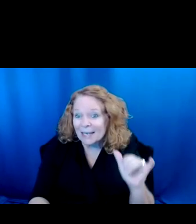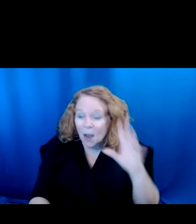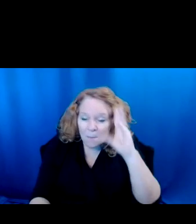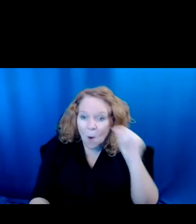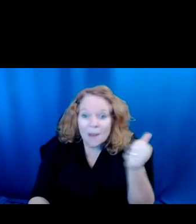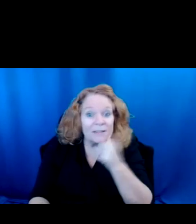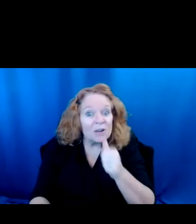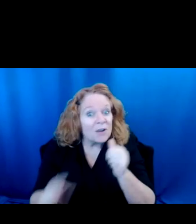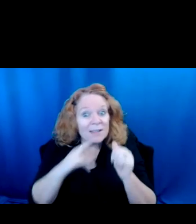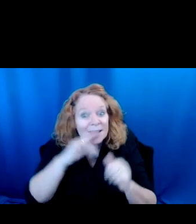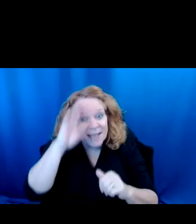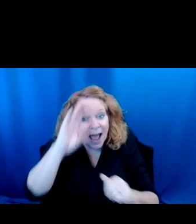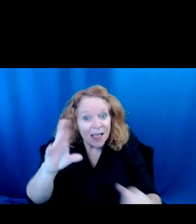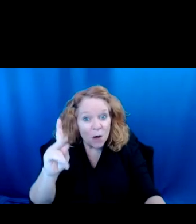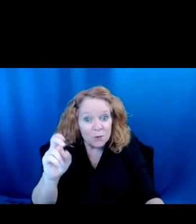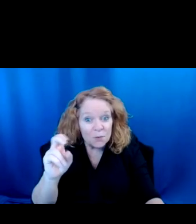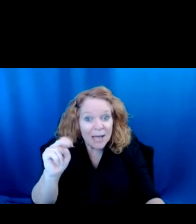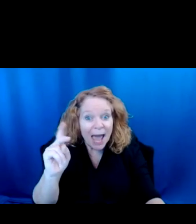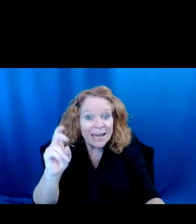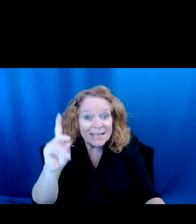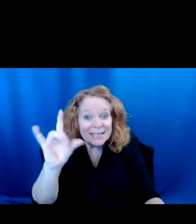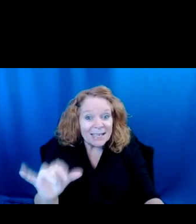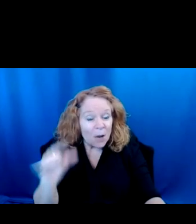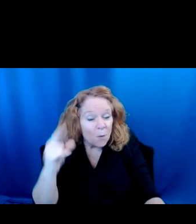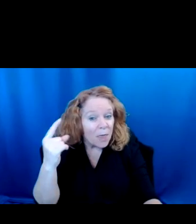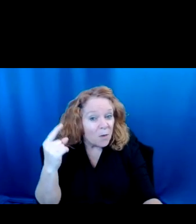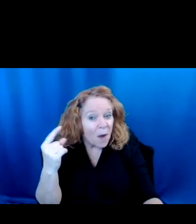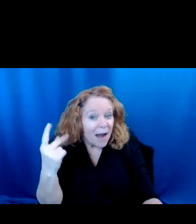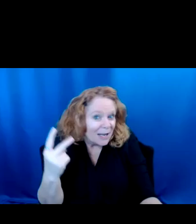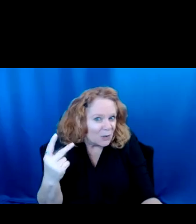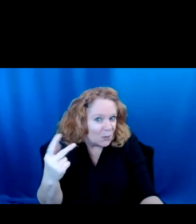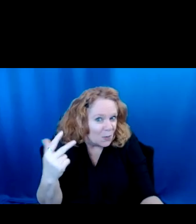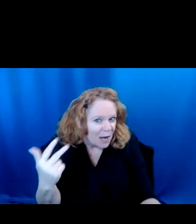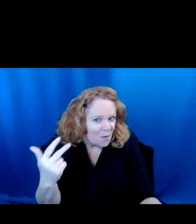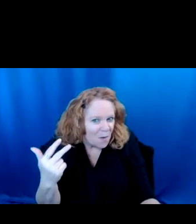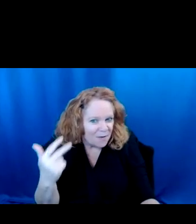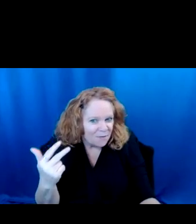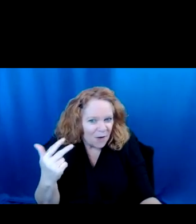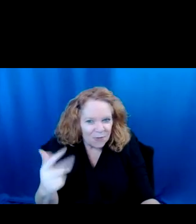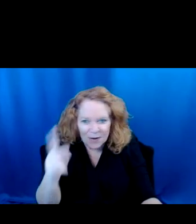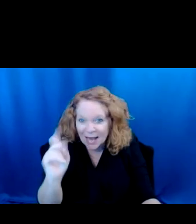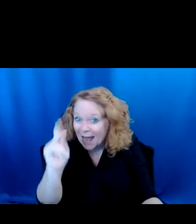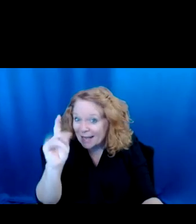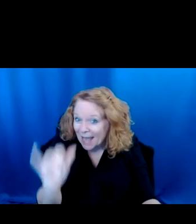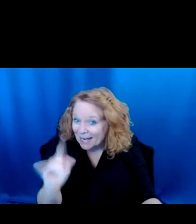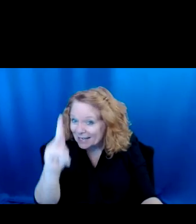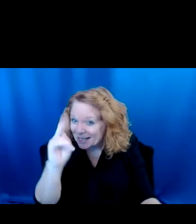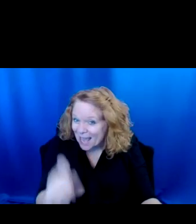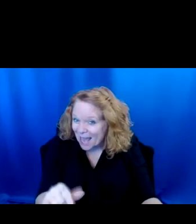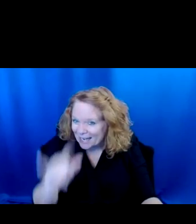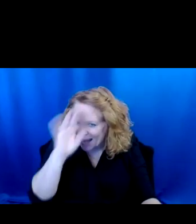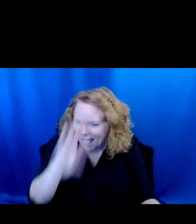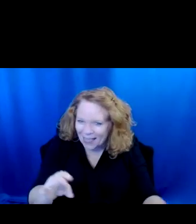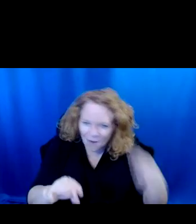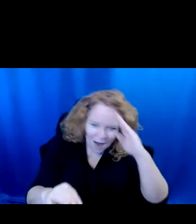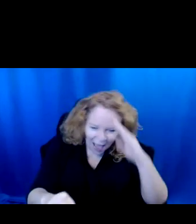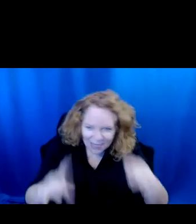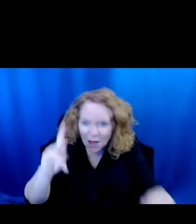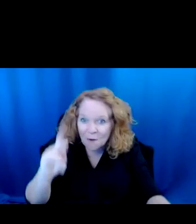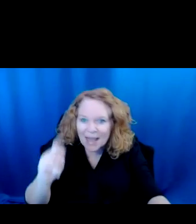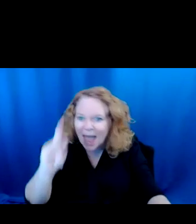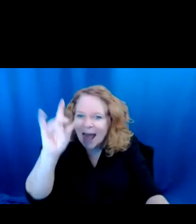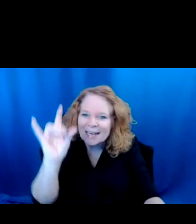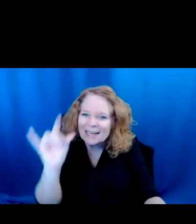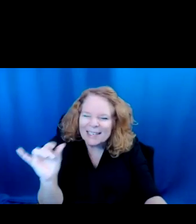let's say hello to Kennedy. With a 1 and a 2 and a wonderful 3. A Kennedy, Kennedy. Hello, hello, hello.